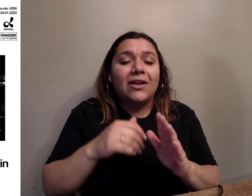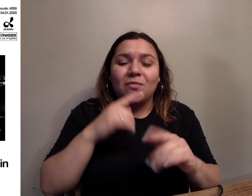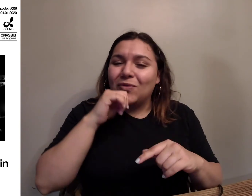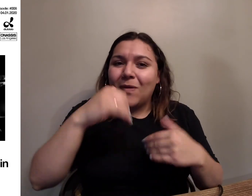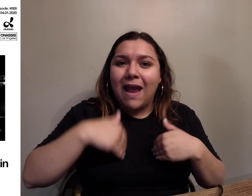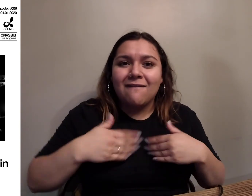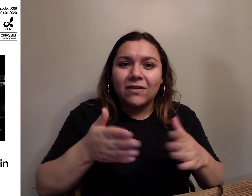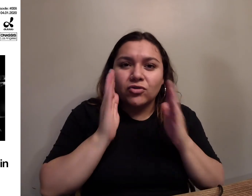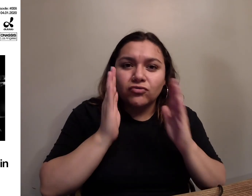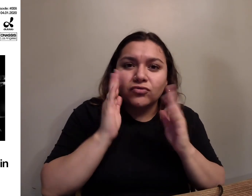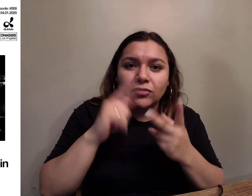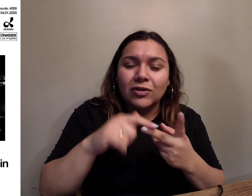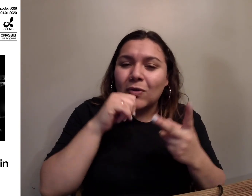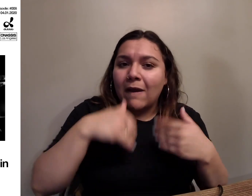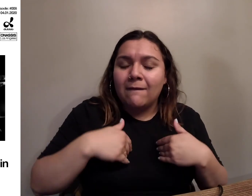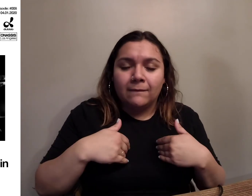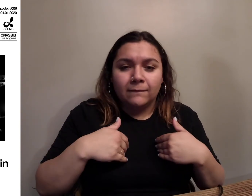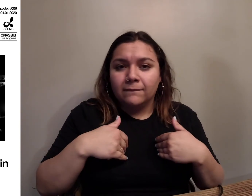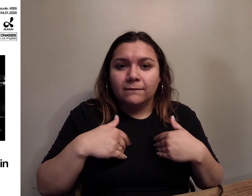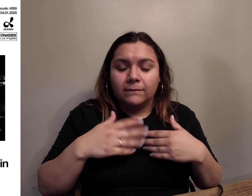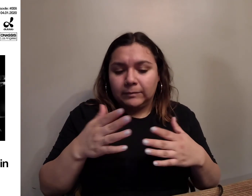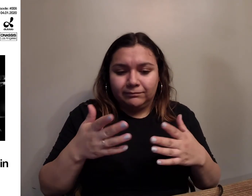the lack of focus, and